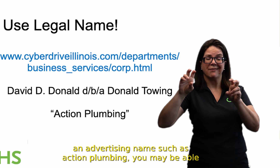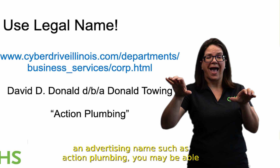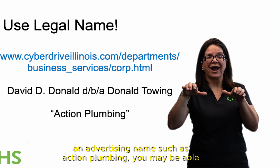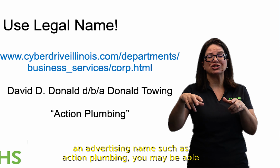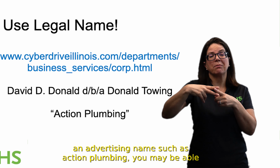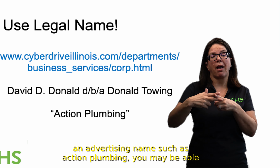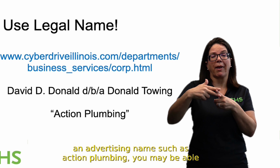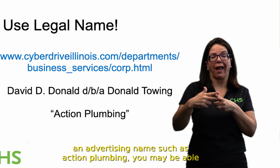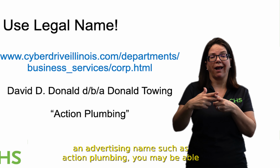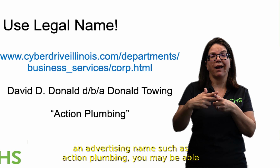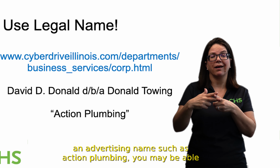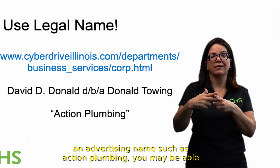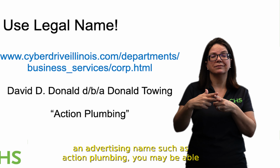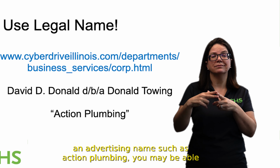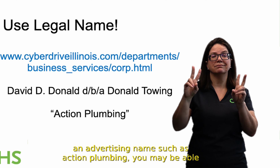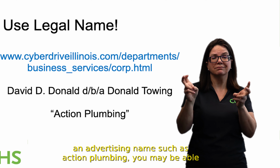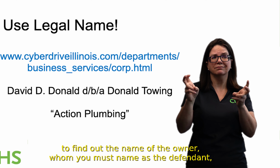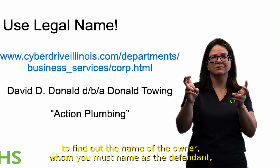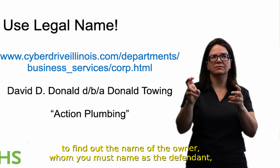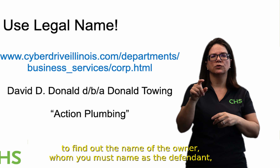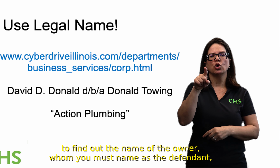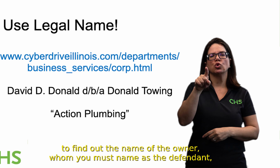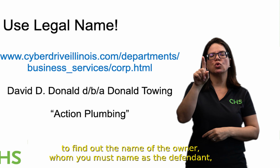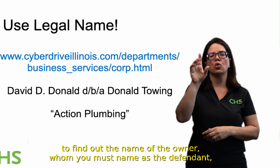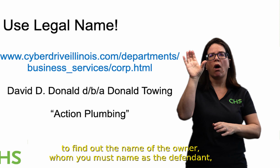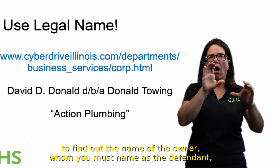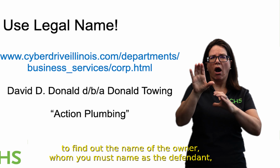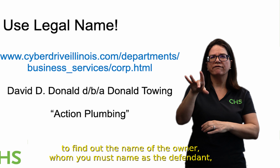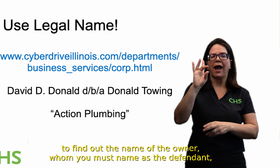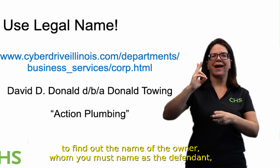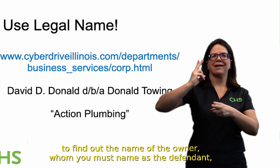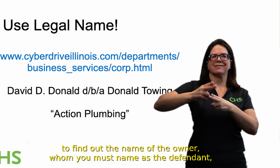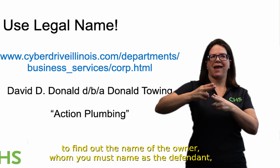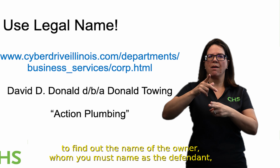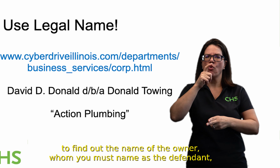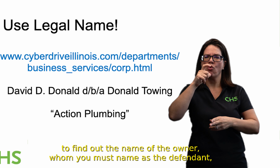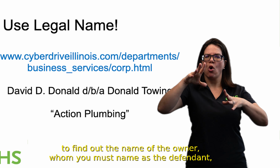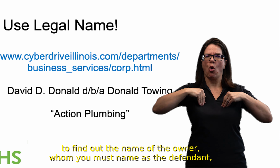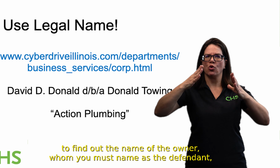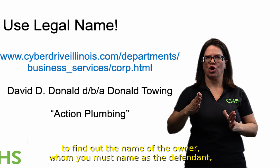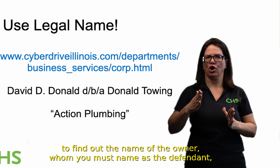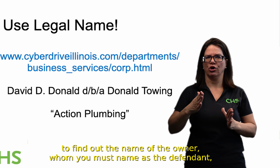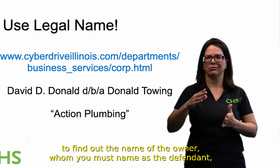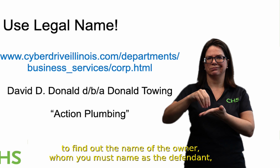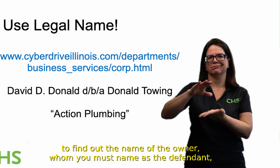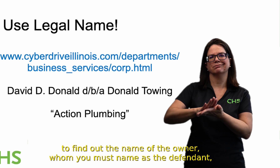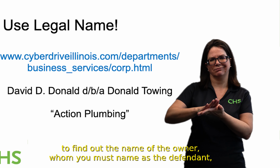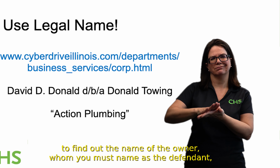Plumbing, you may be able to find out the name of the owner, whom you must name as the